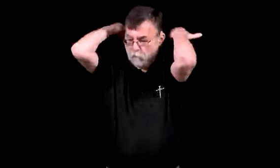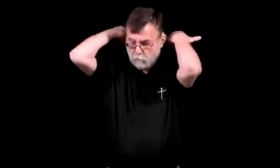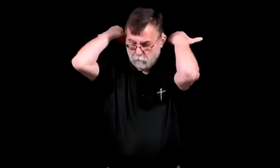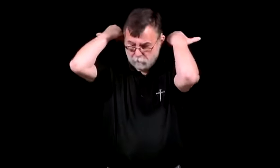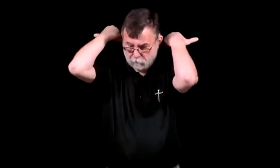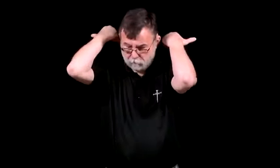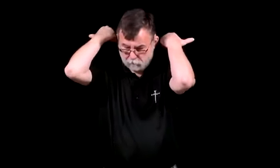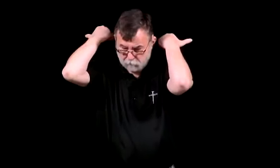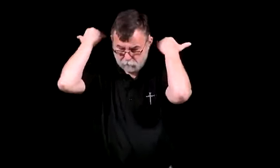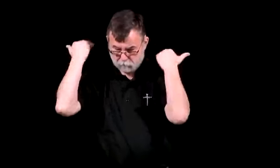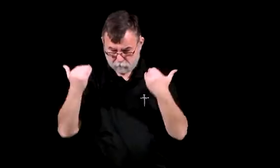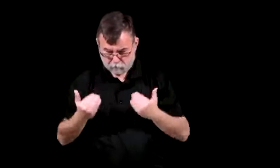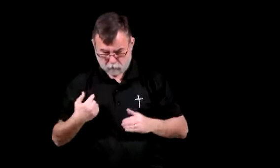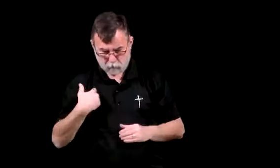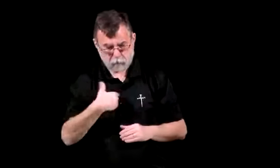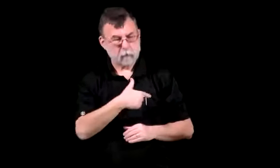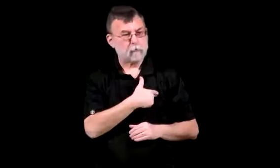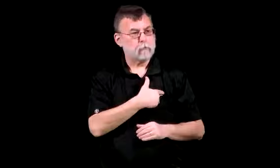don't overwhelm us.